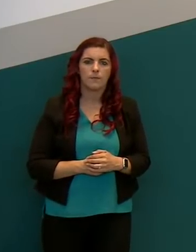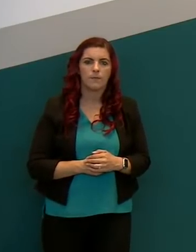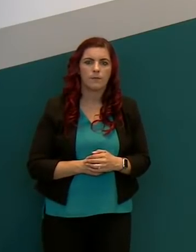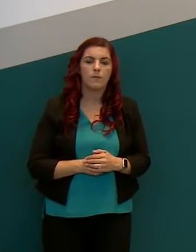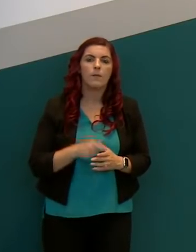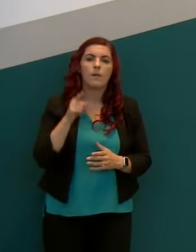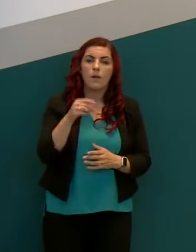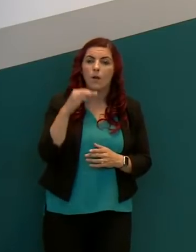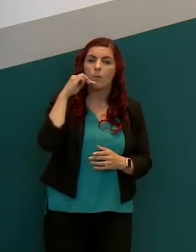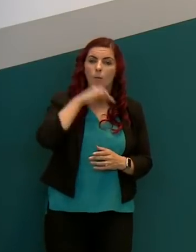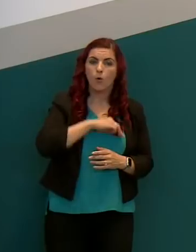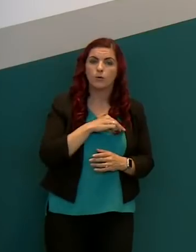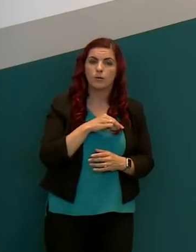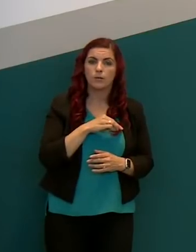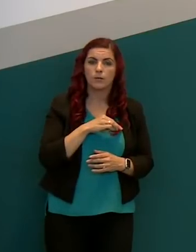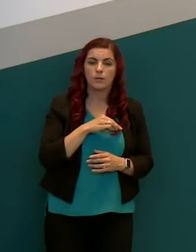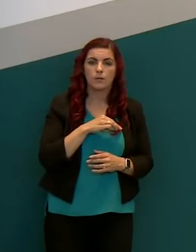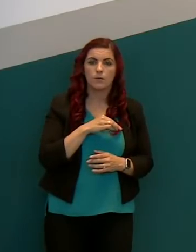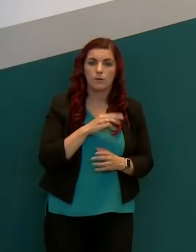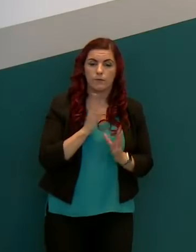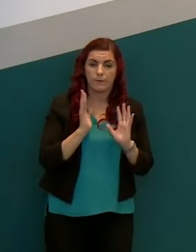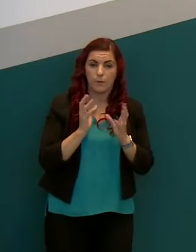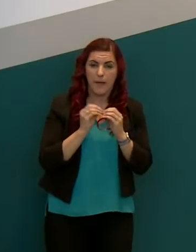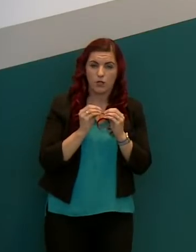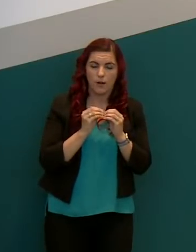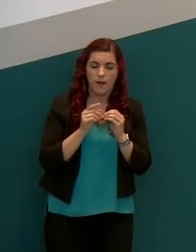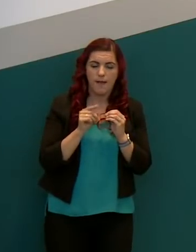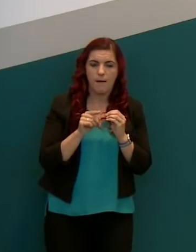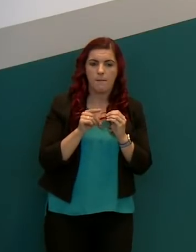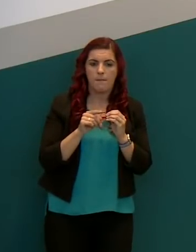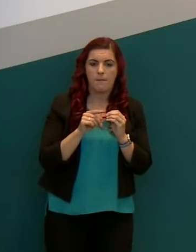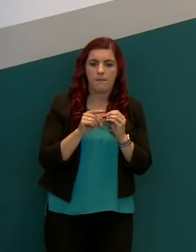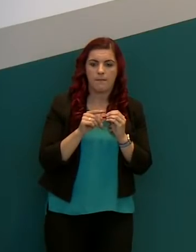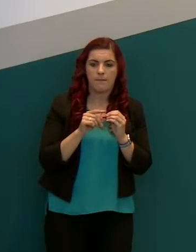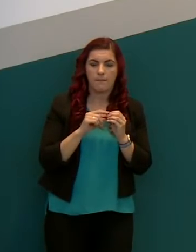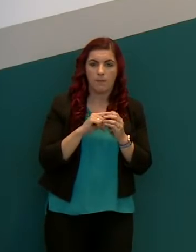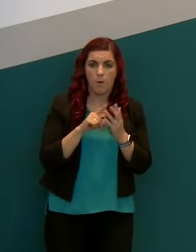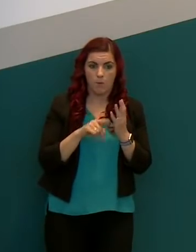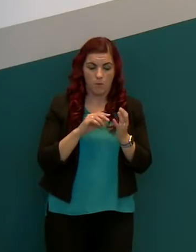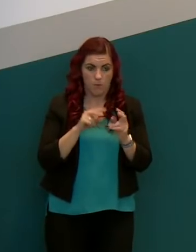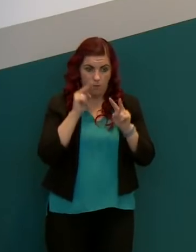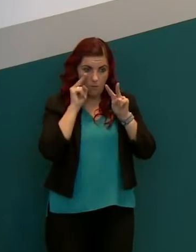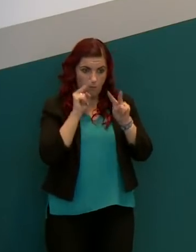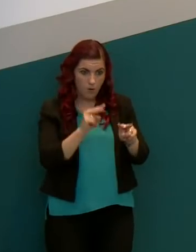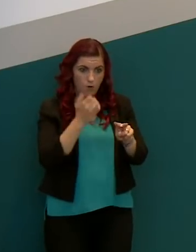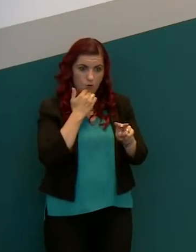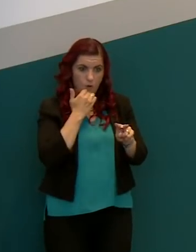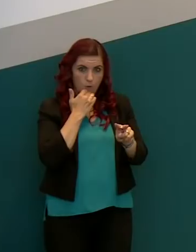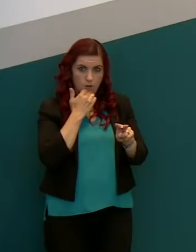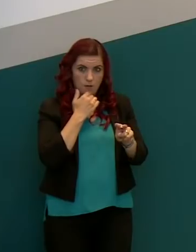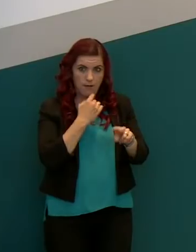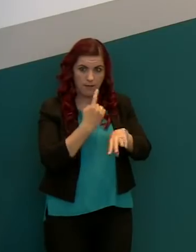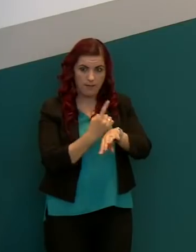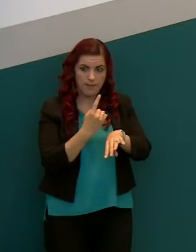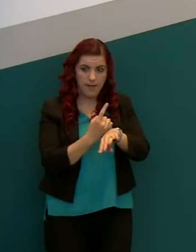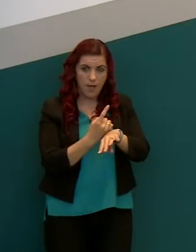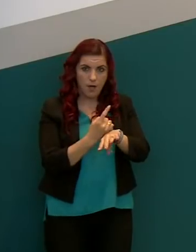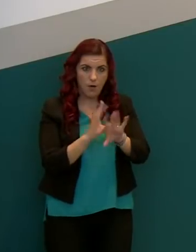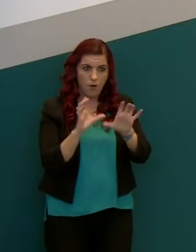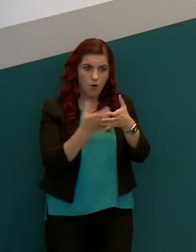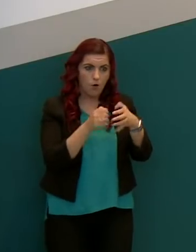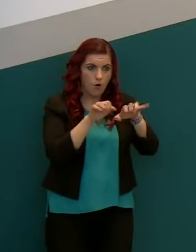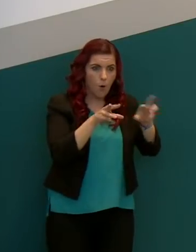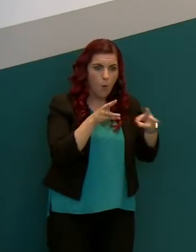It's important to say, I think, that of the cases that we're looking at, the commonest form of cluster is a